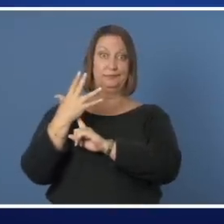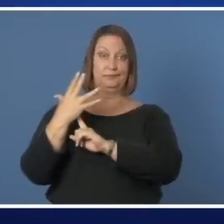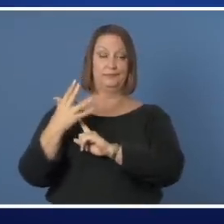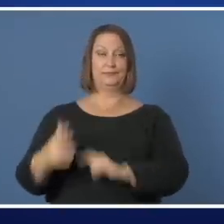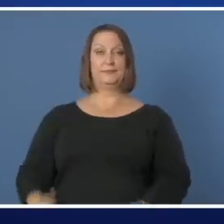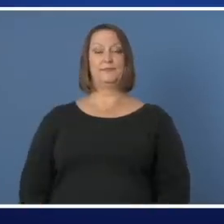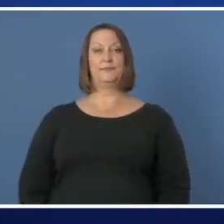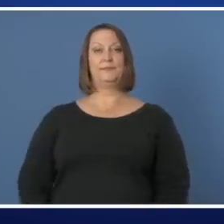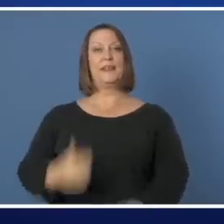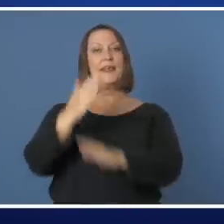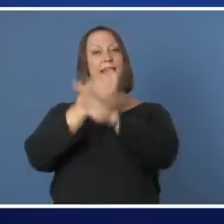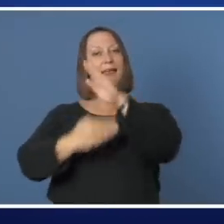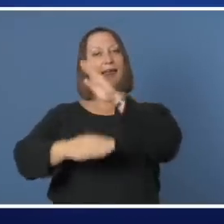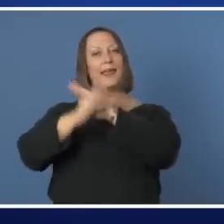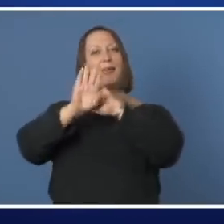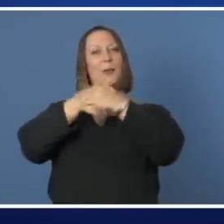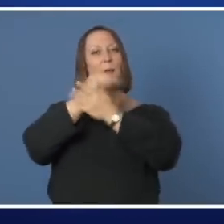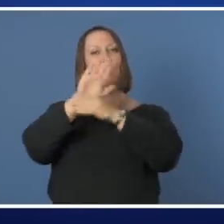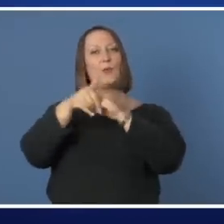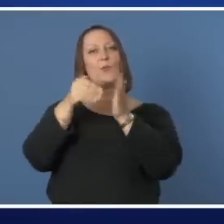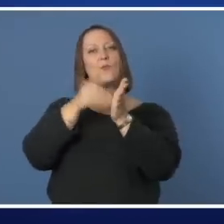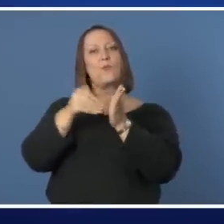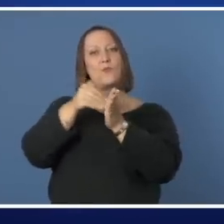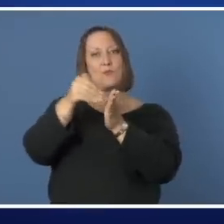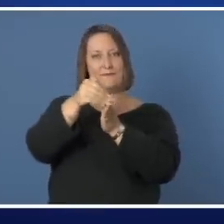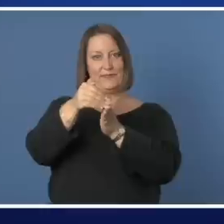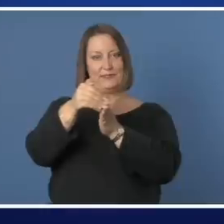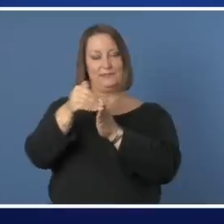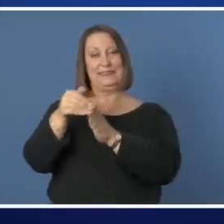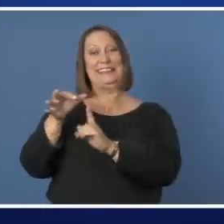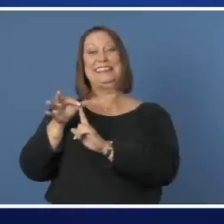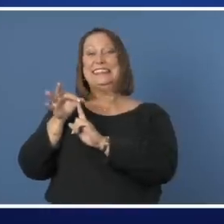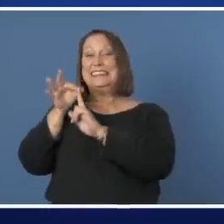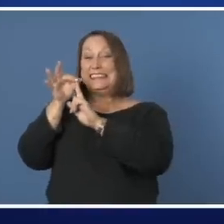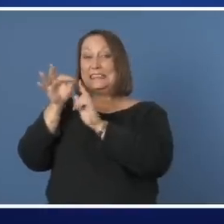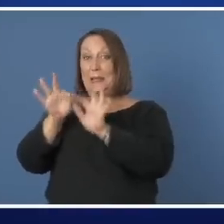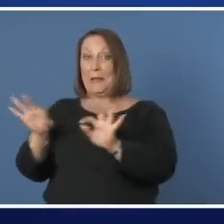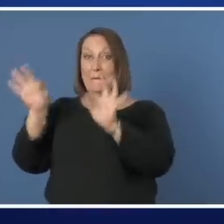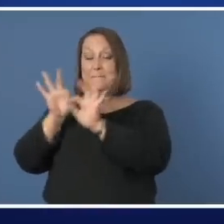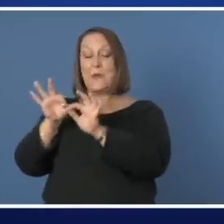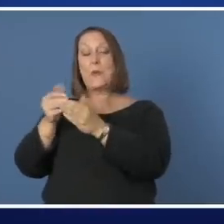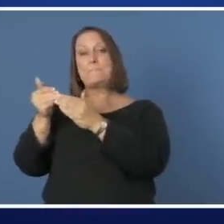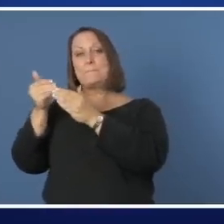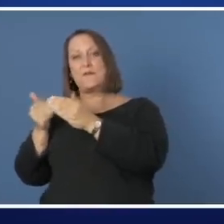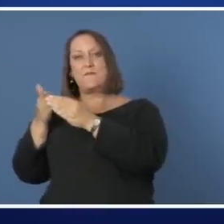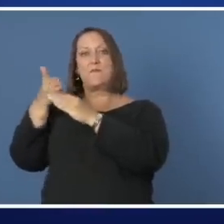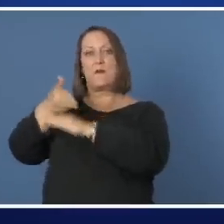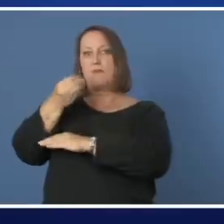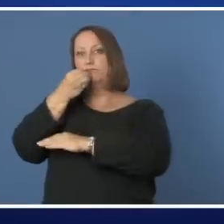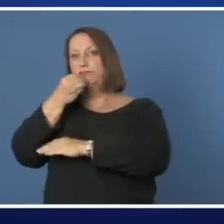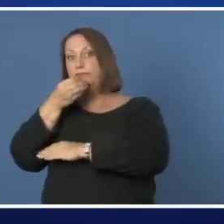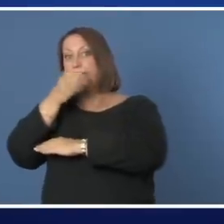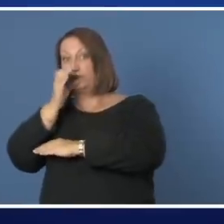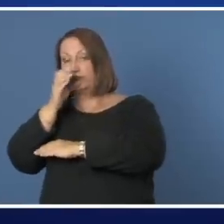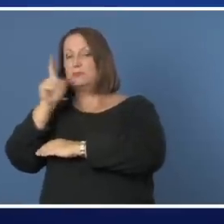exposure wash hands frequently especially after eating or drinking